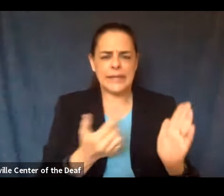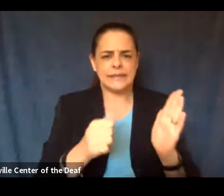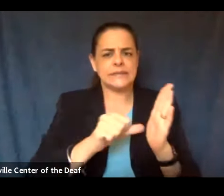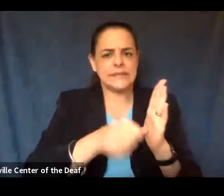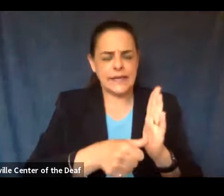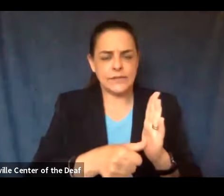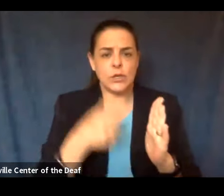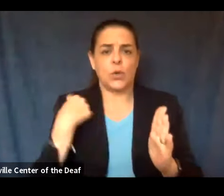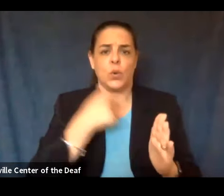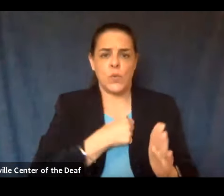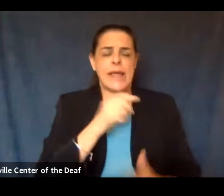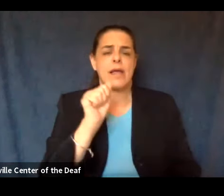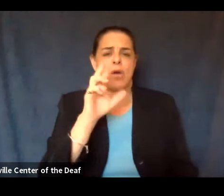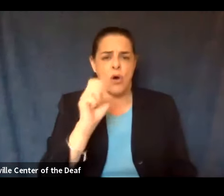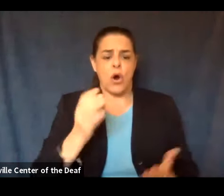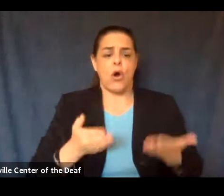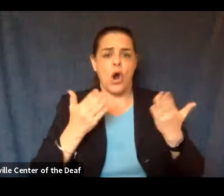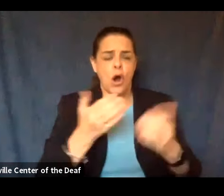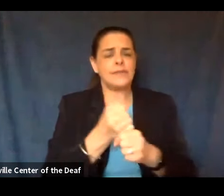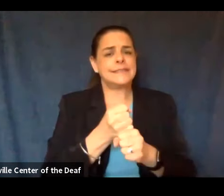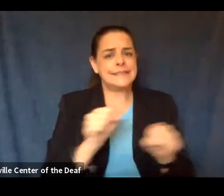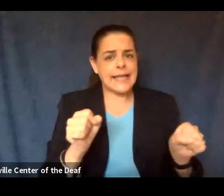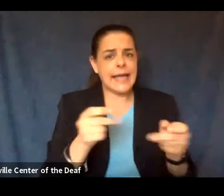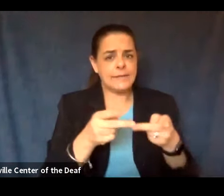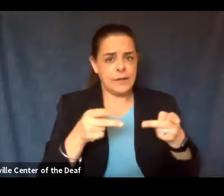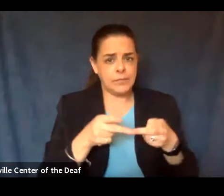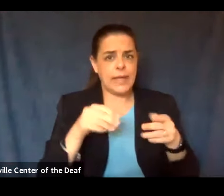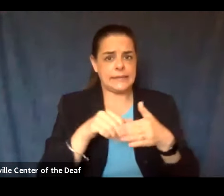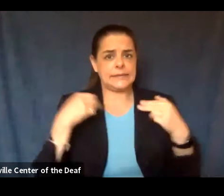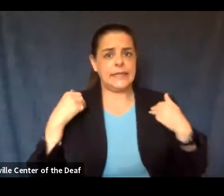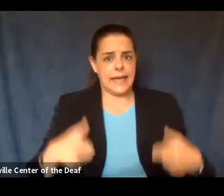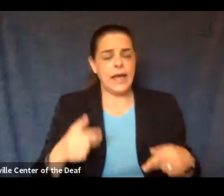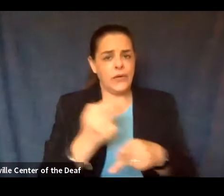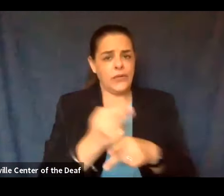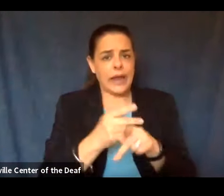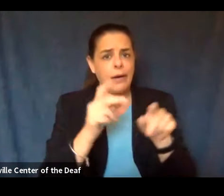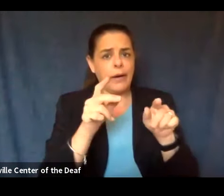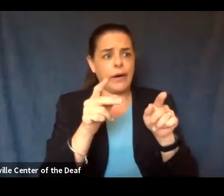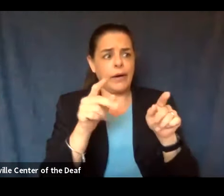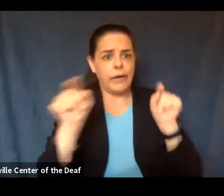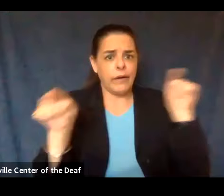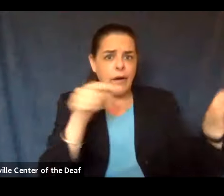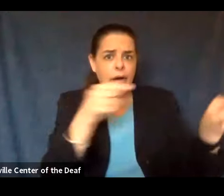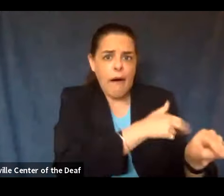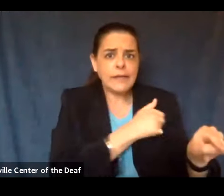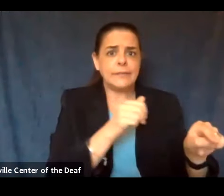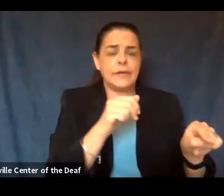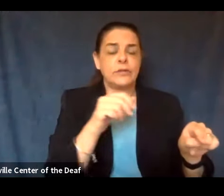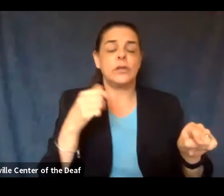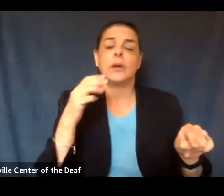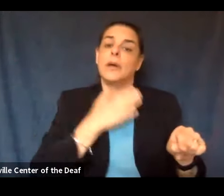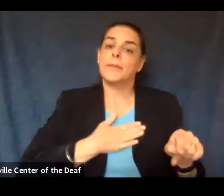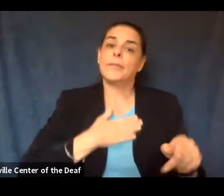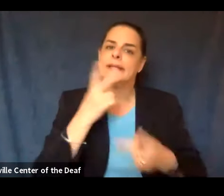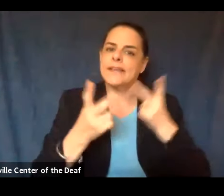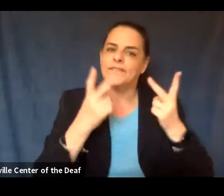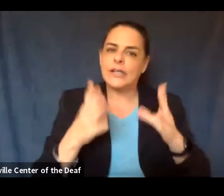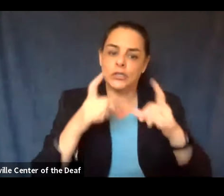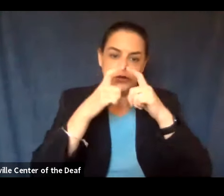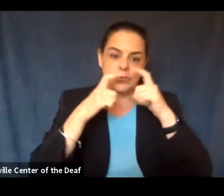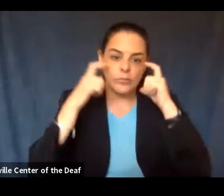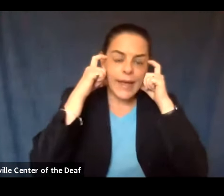we are offering a safe environment in the healthcare system. Again, we're asking visitors to mask themselves, the